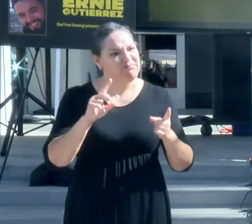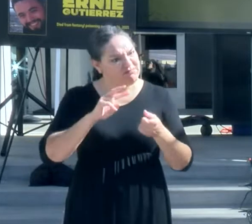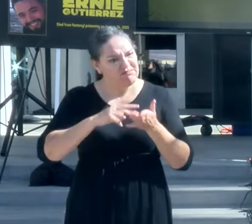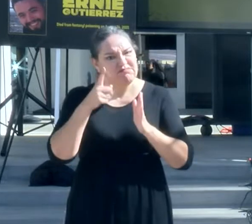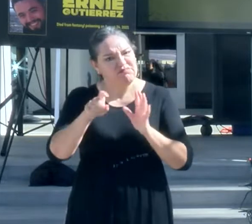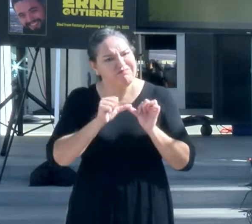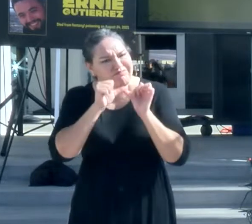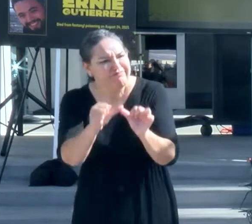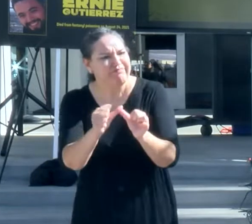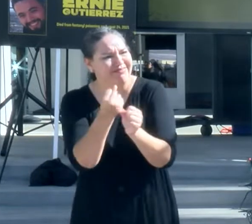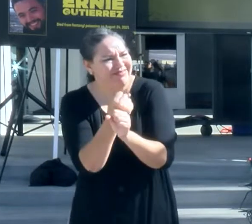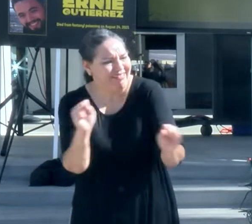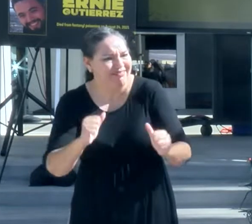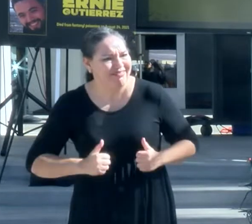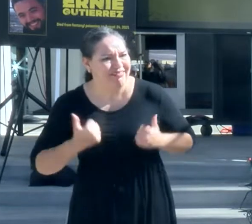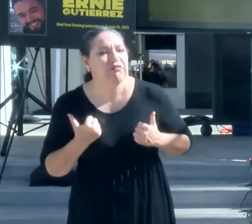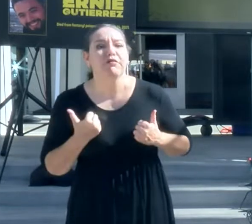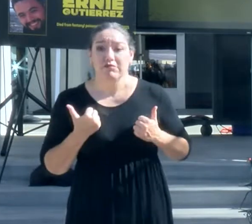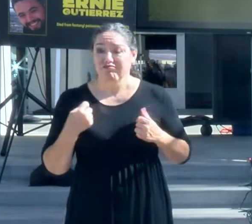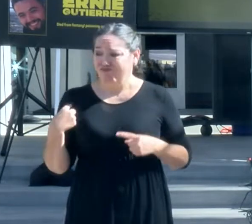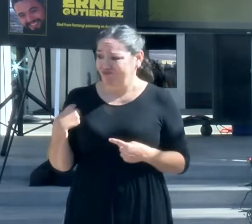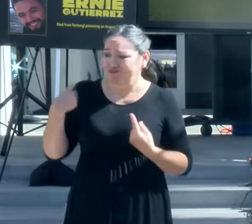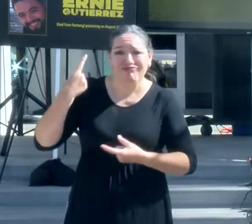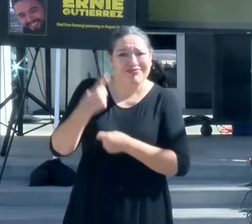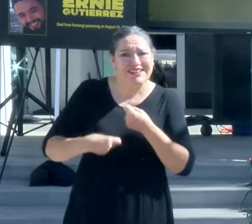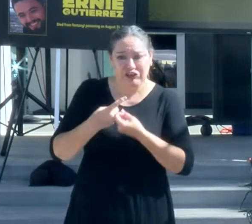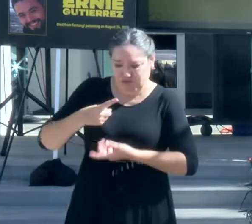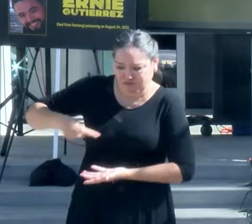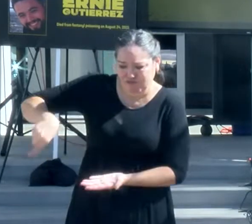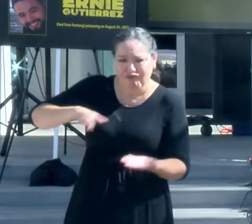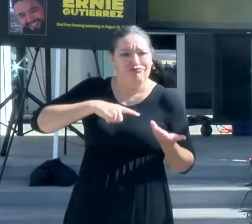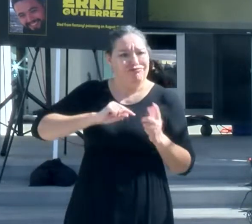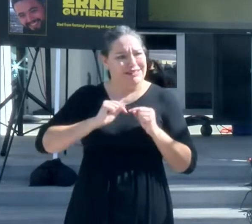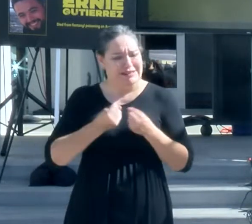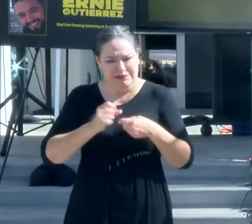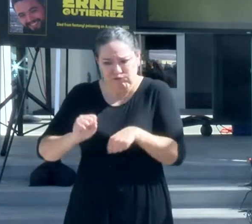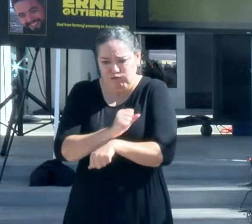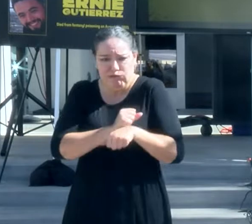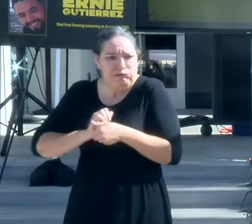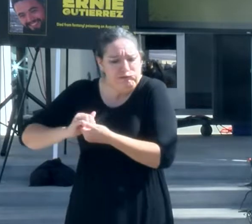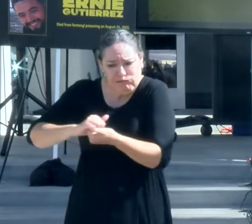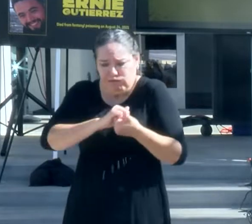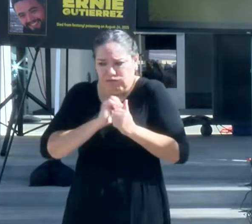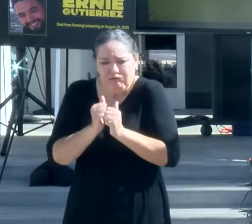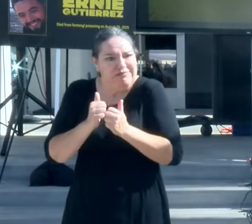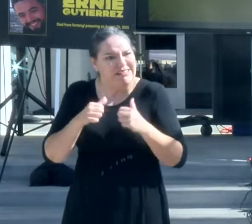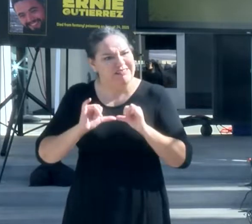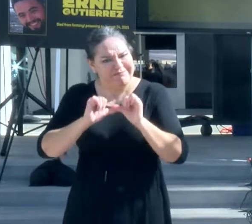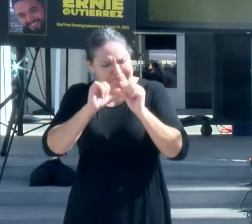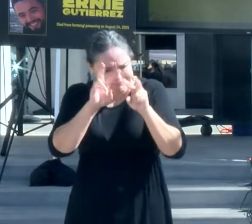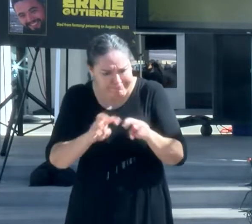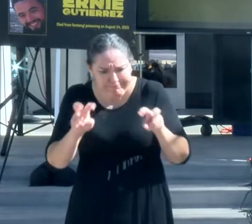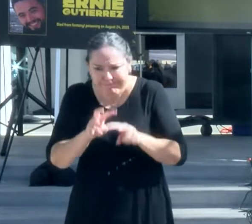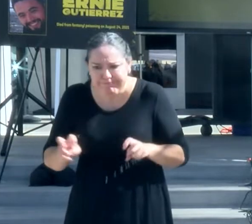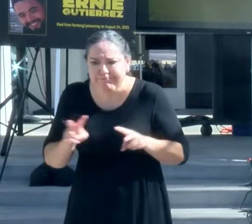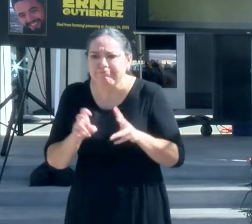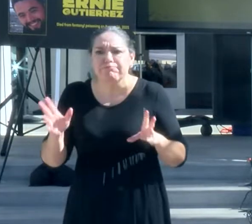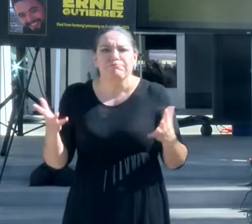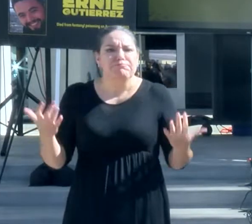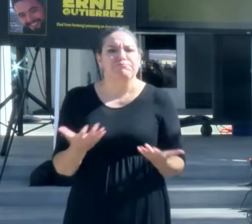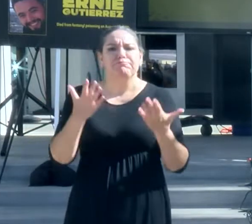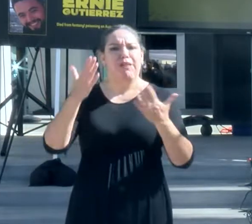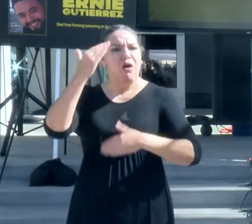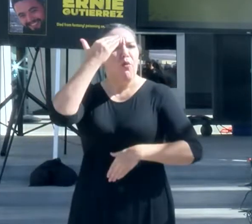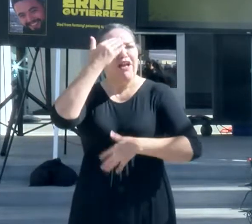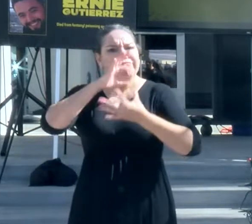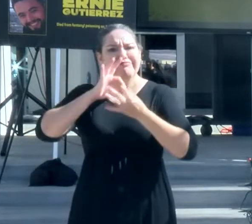lives. So throughout this past year, this team has been working together and continues to assess the current fentanyl